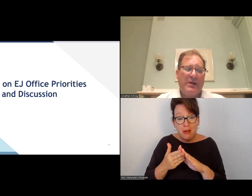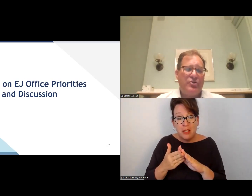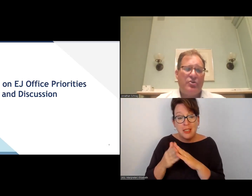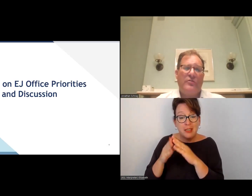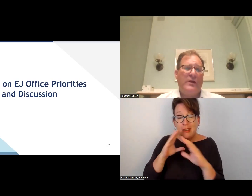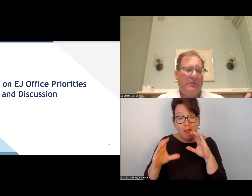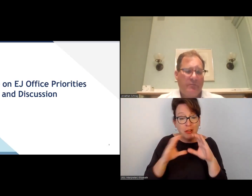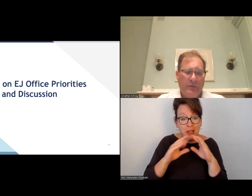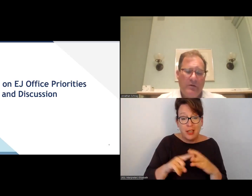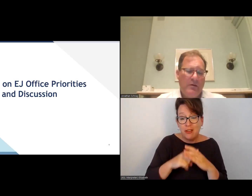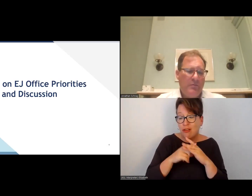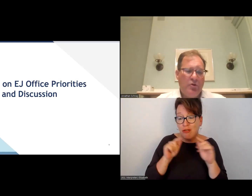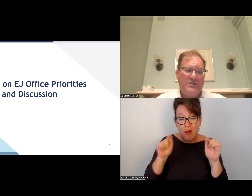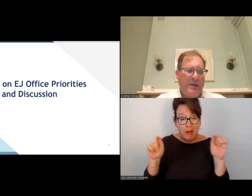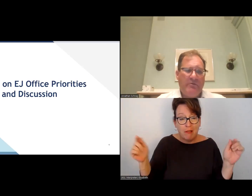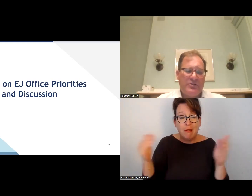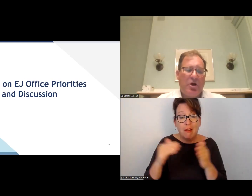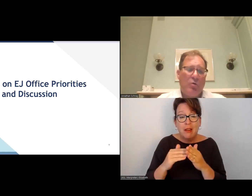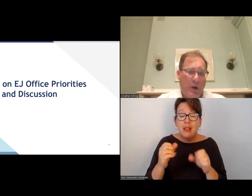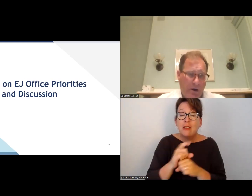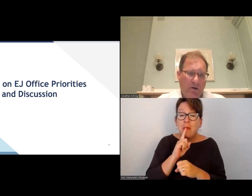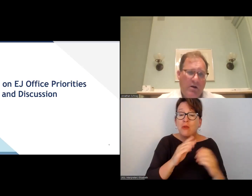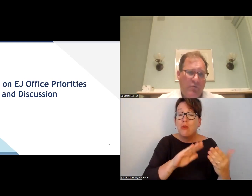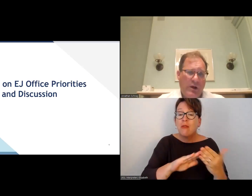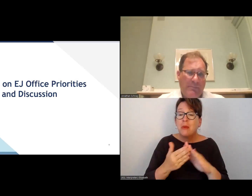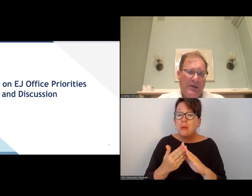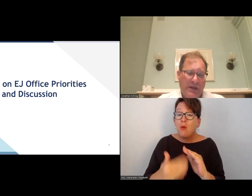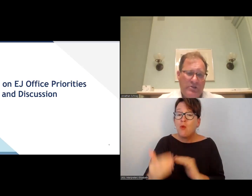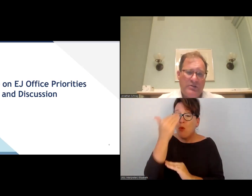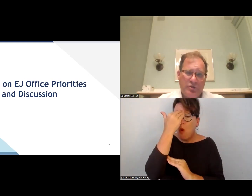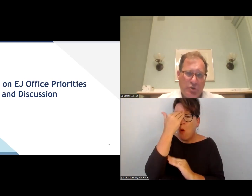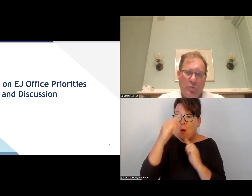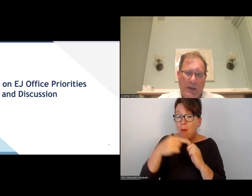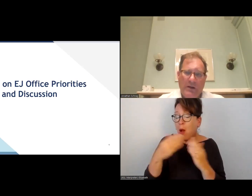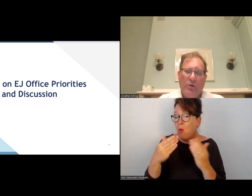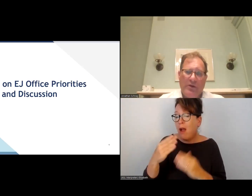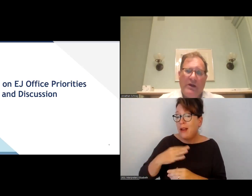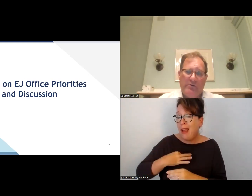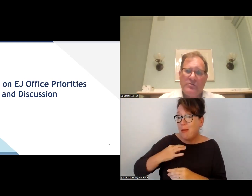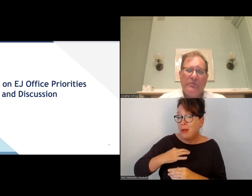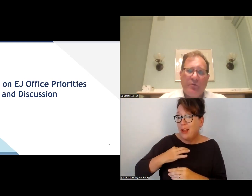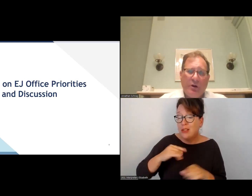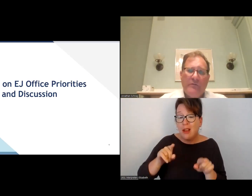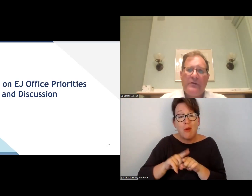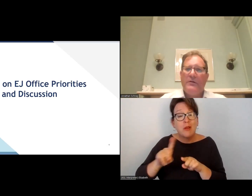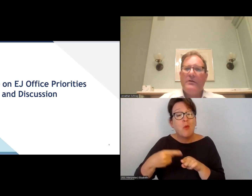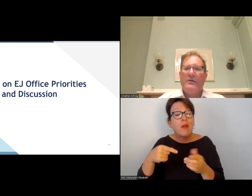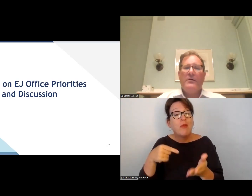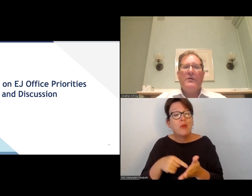conversation to make sure that municipalities are aware of what applications are due when and what they're eligible